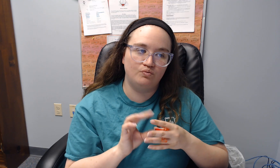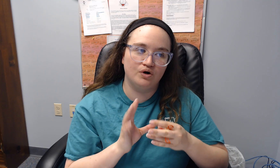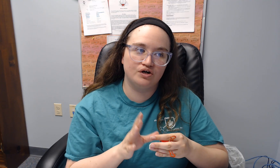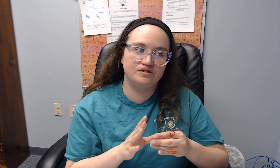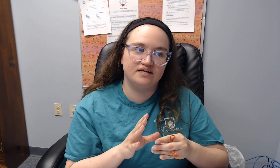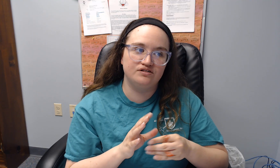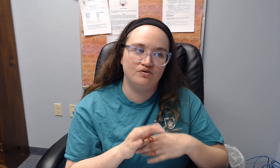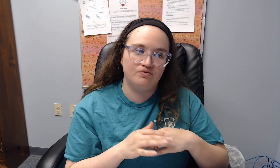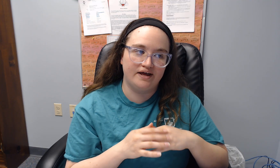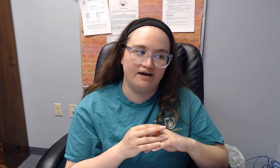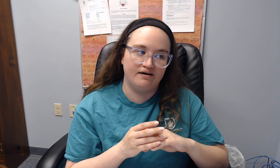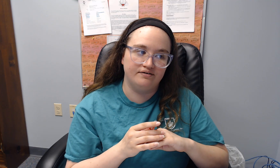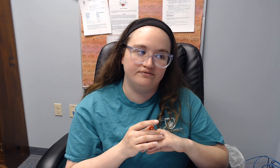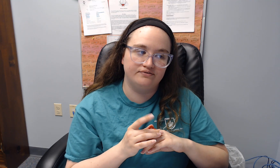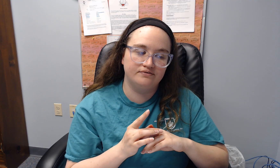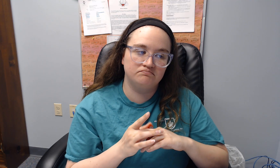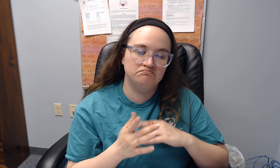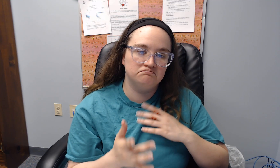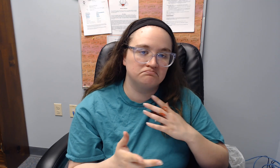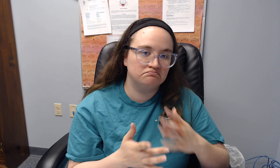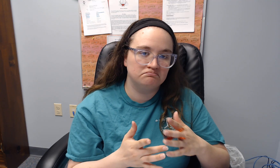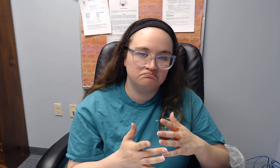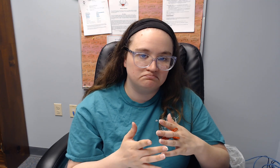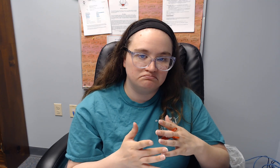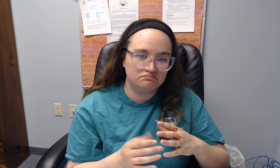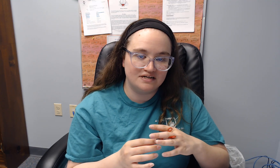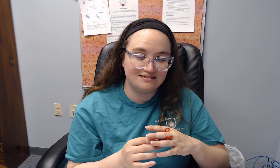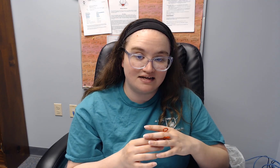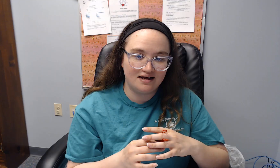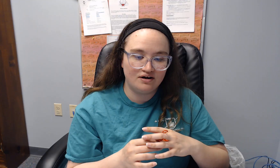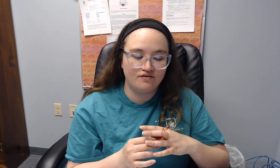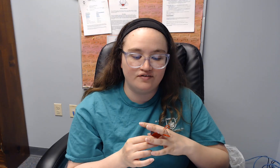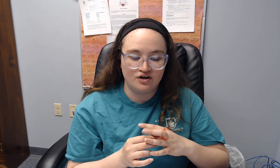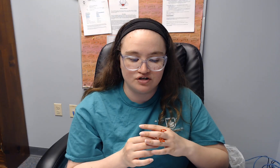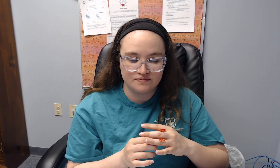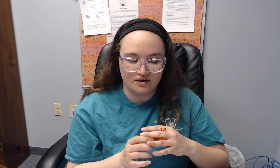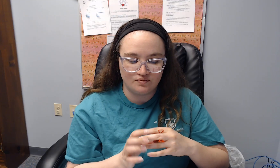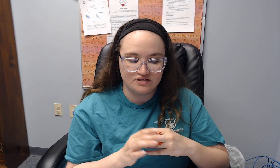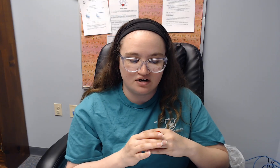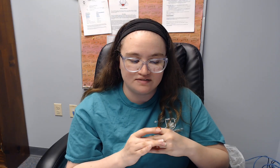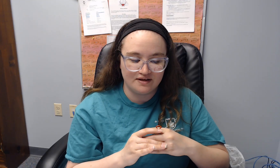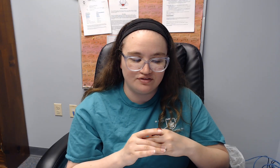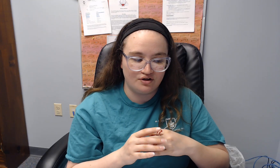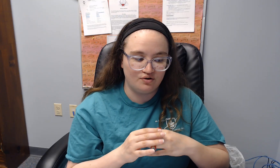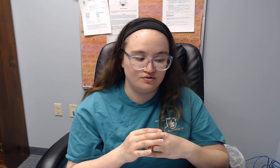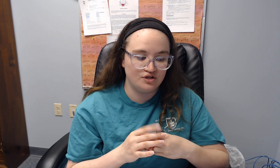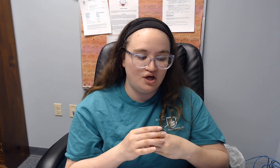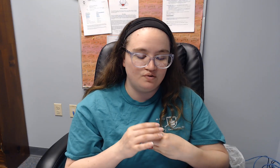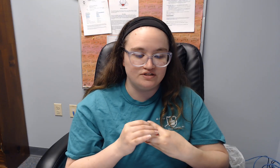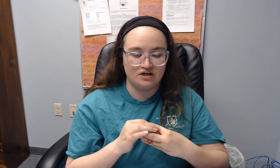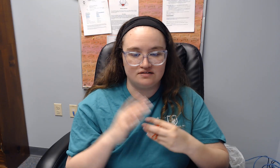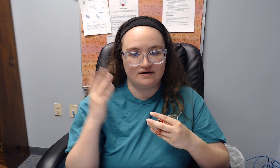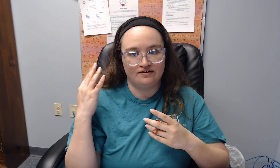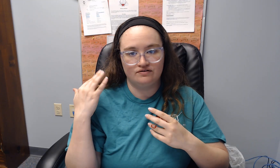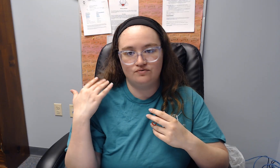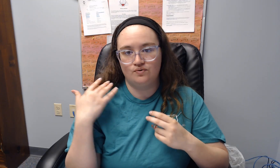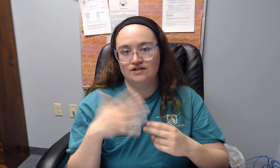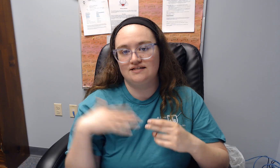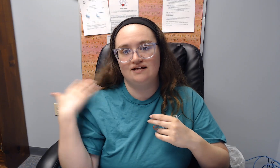Words that don't have a sign are finger spelled. We talked about those. We talked about words that had been